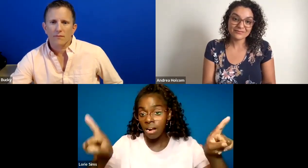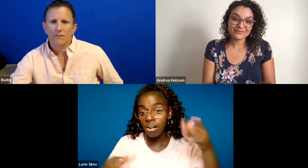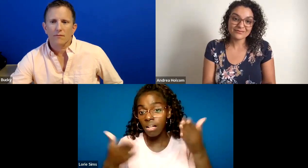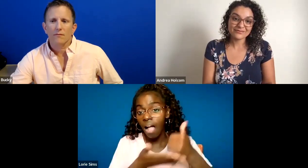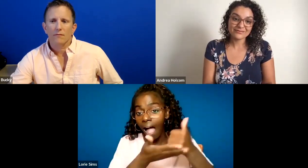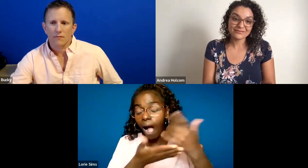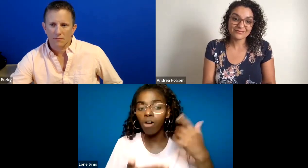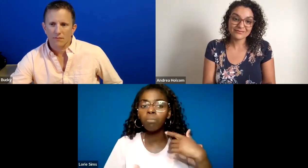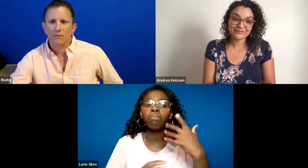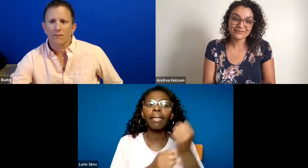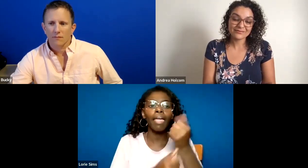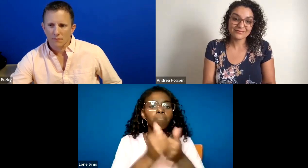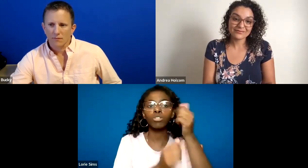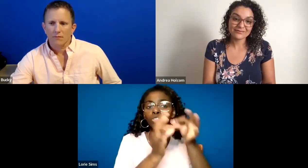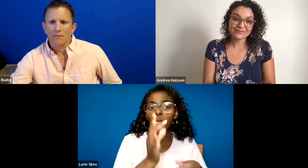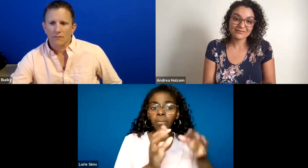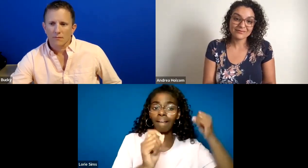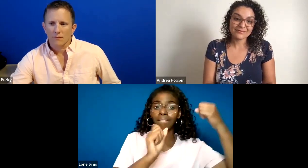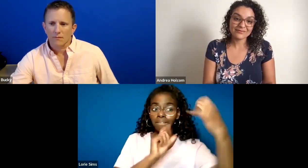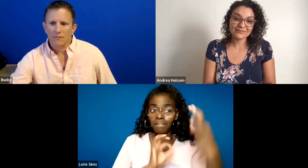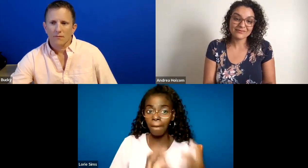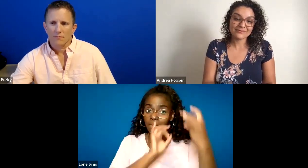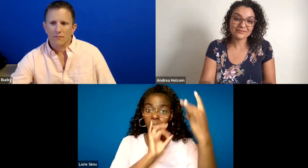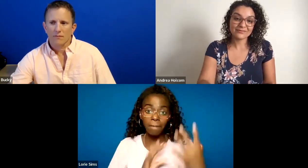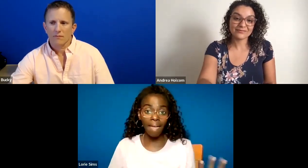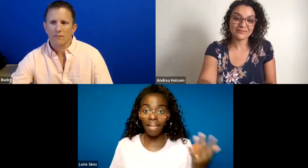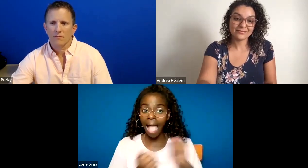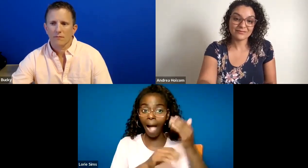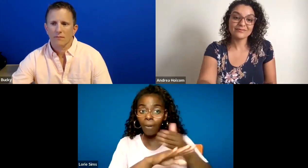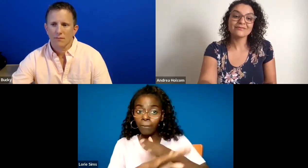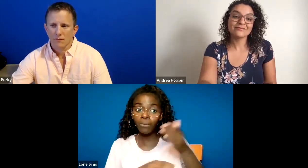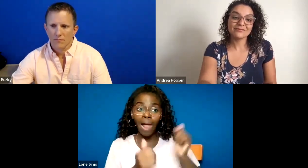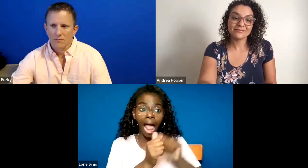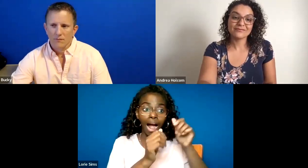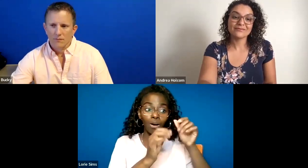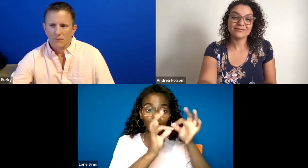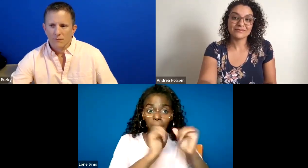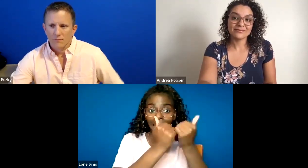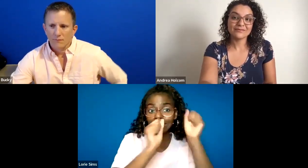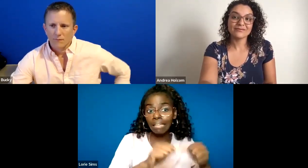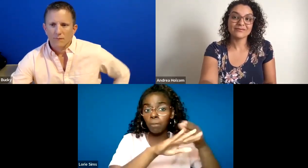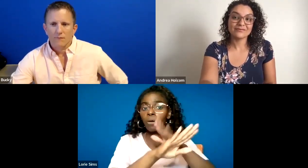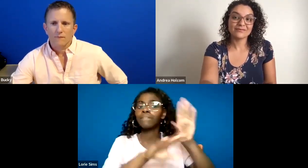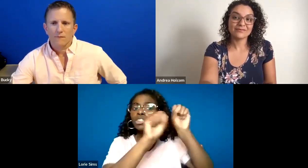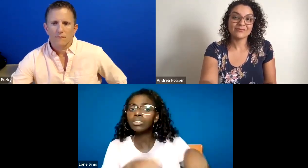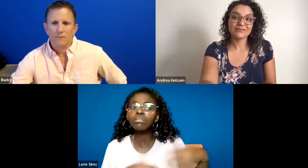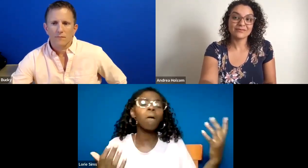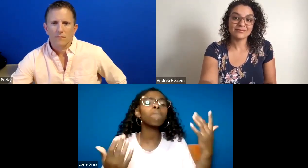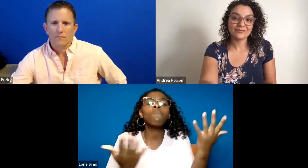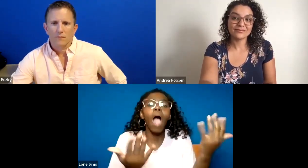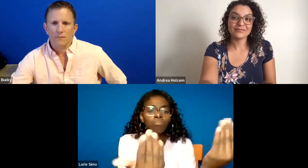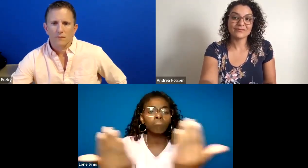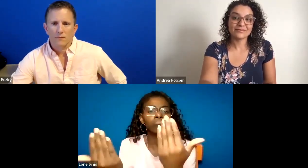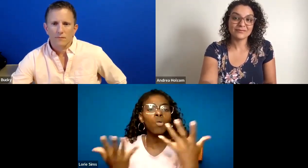survey of some sort, asking for assistance from interpreters, getting feedback from the interpreting community. How can